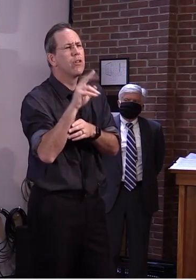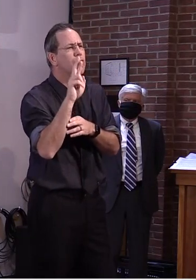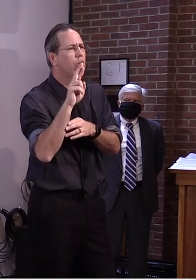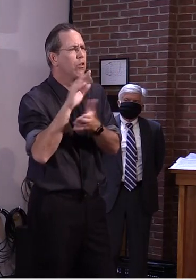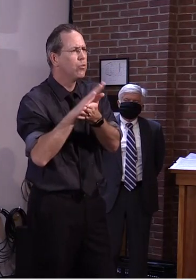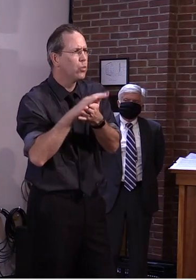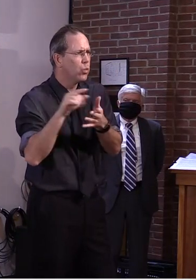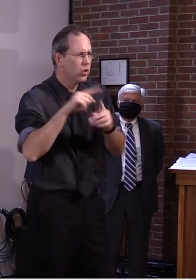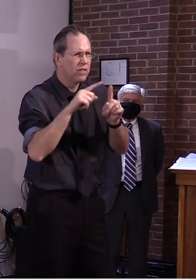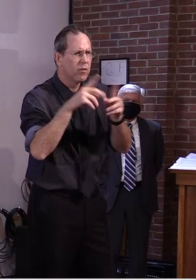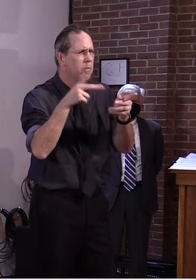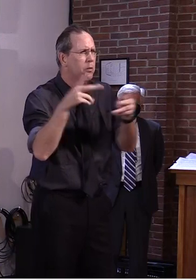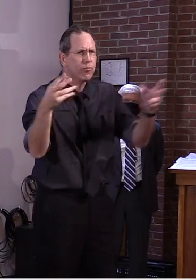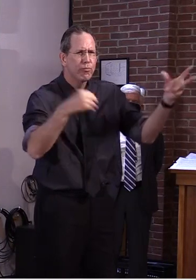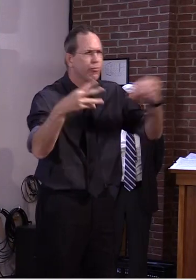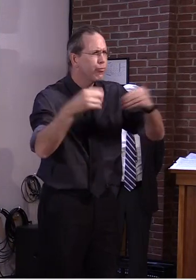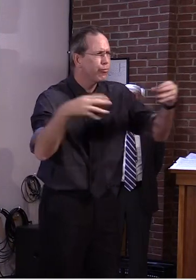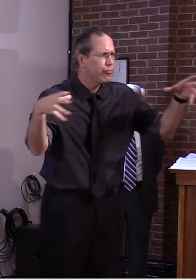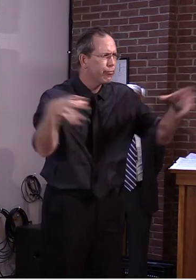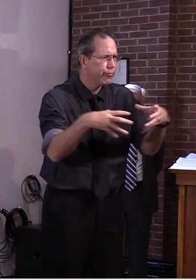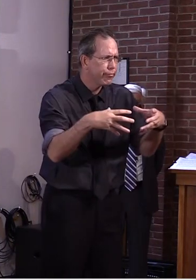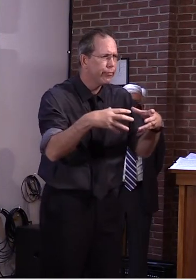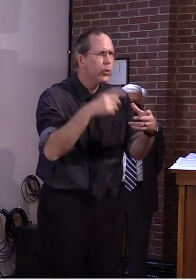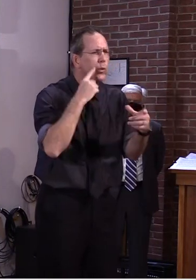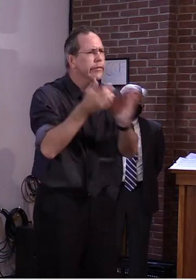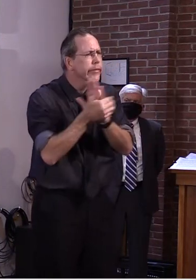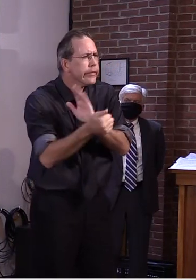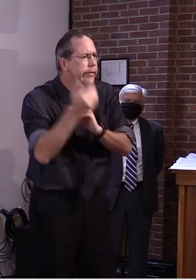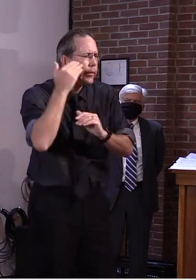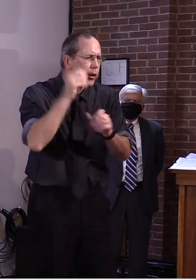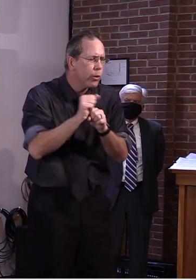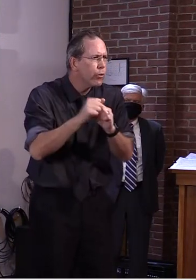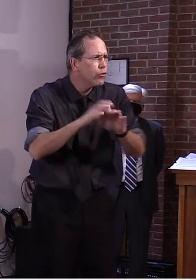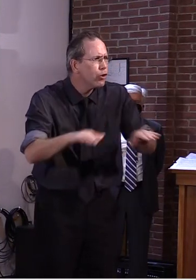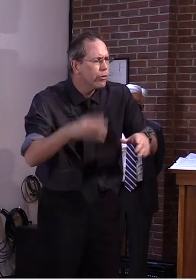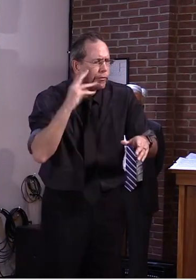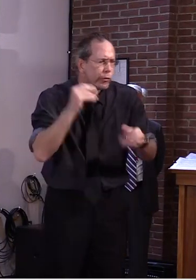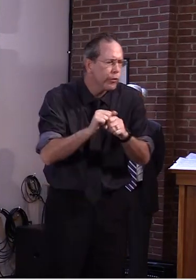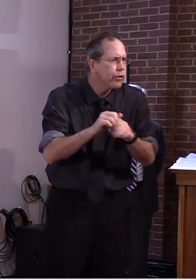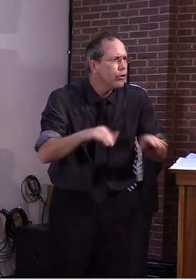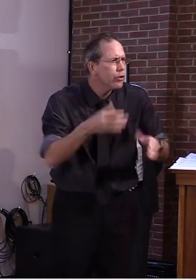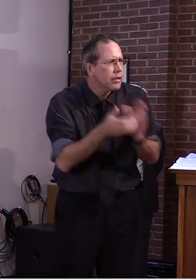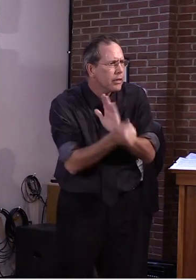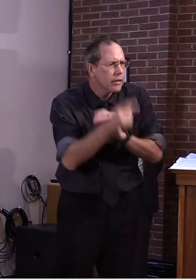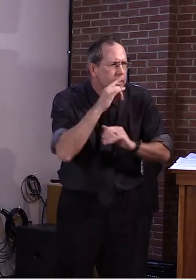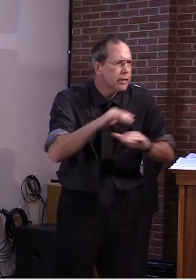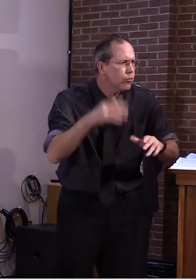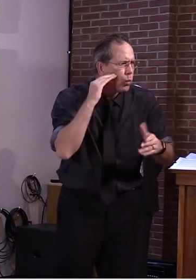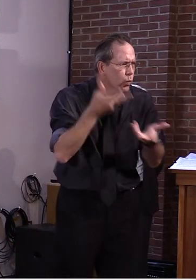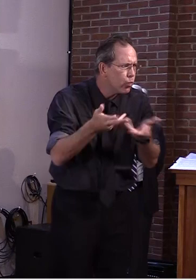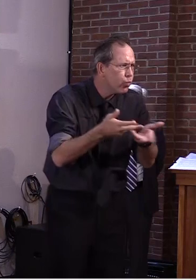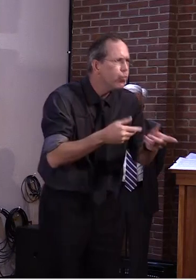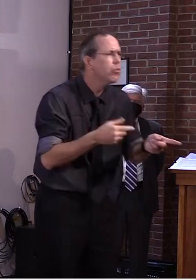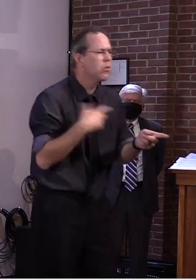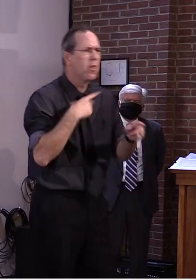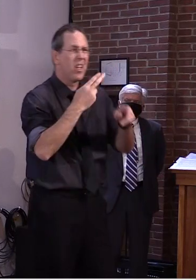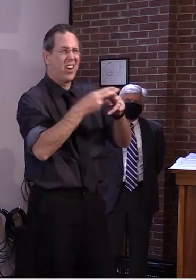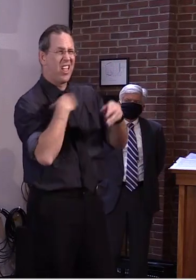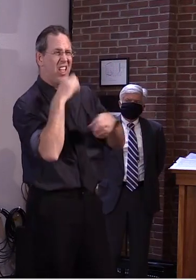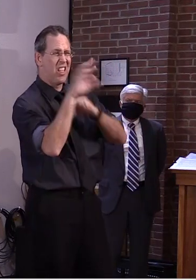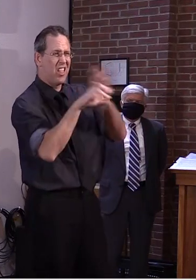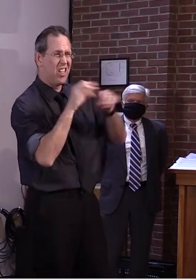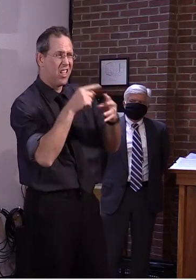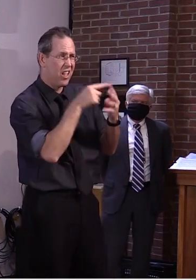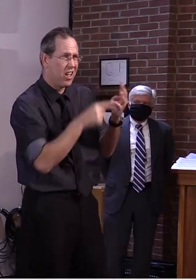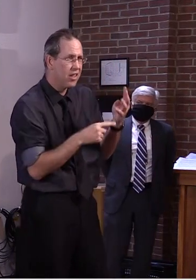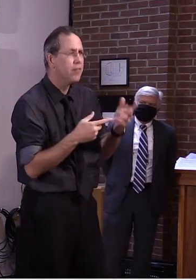Bright Futures, Jessica Carolus, a Division Director for the Agency of Education, Matt Dunn, Founder and Executive Director